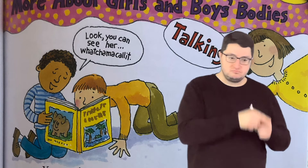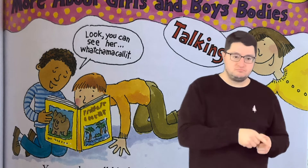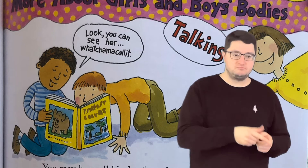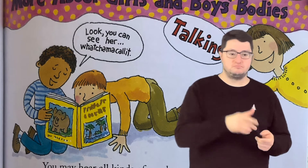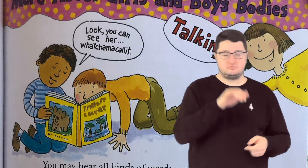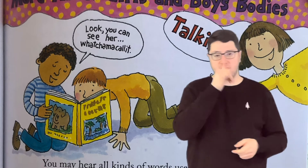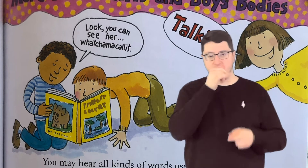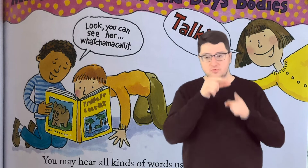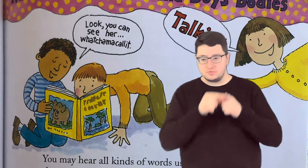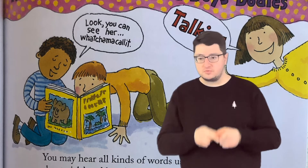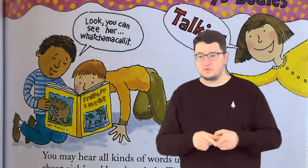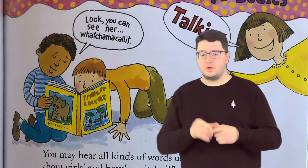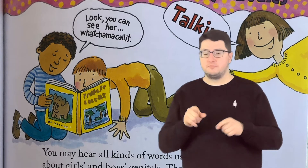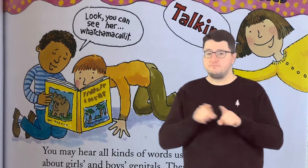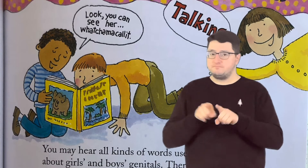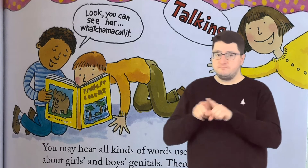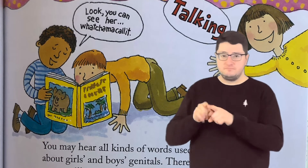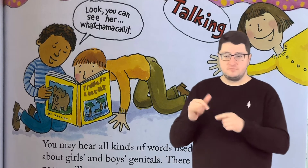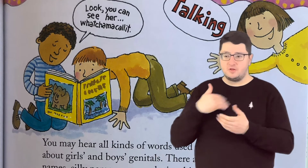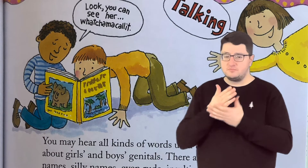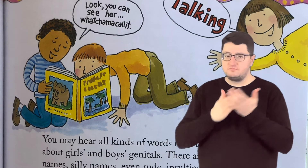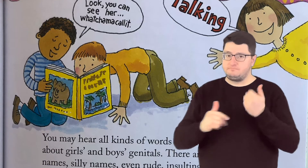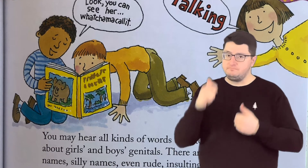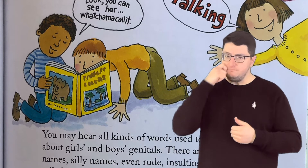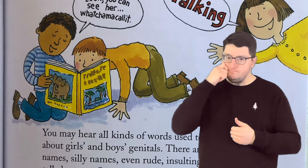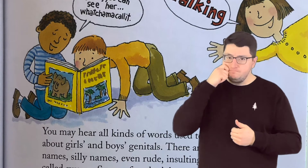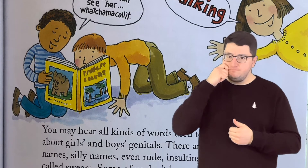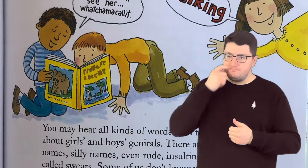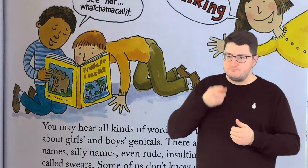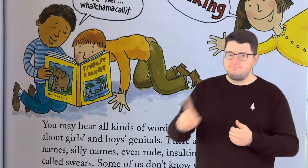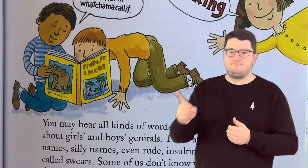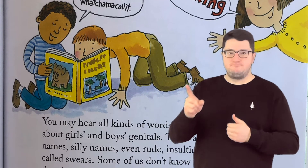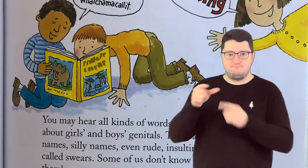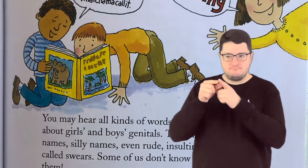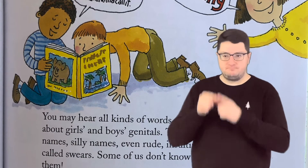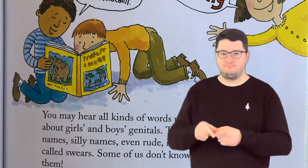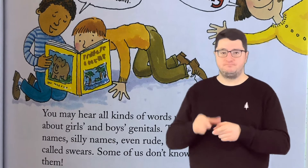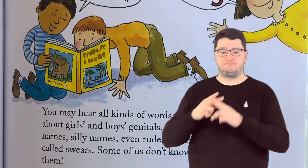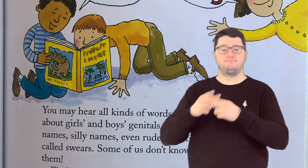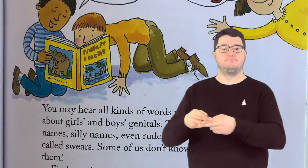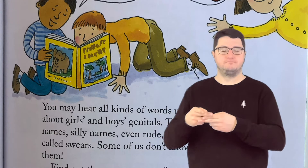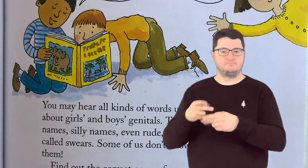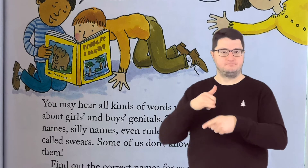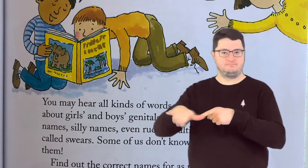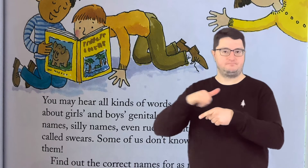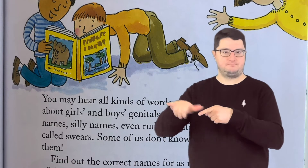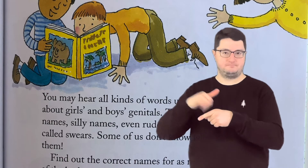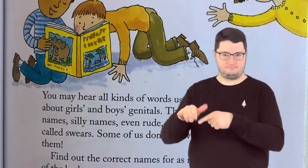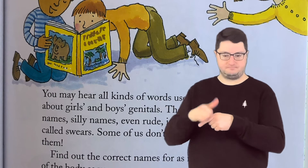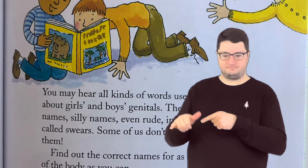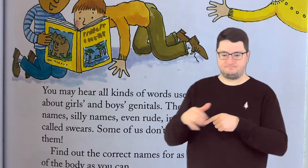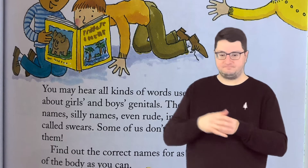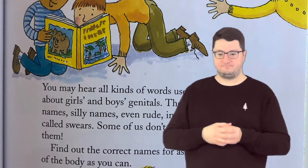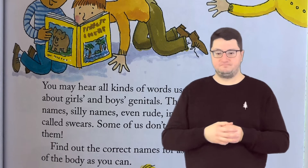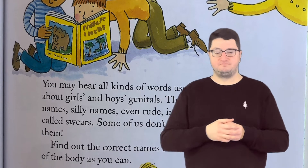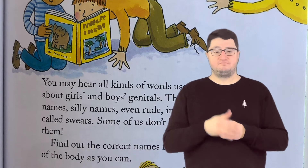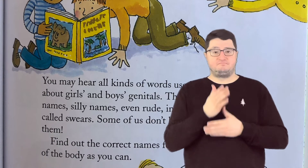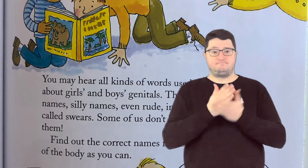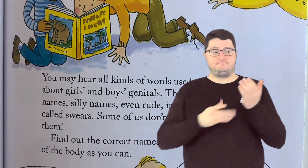used to talk about girls' and boys' genitals. There are personal names, silly names, even rude,